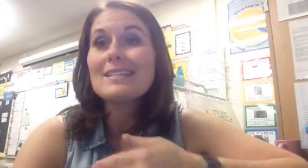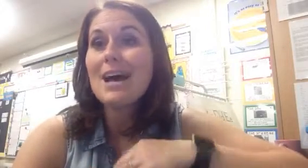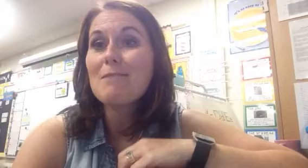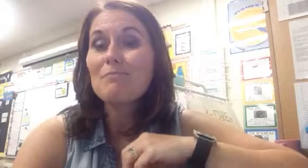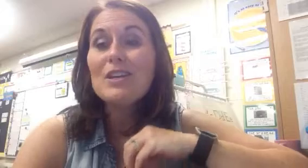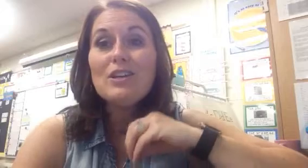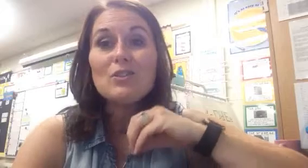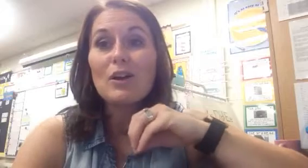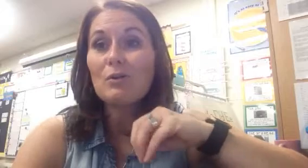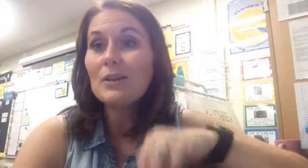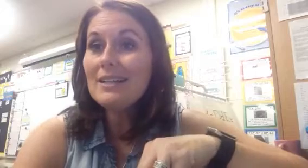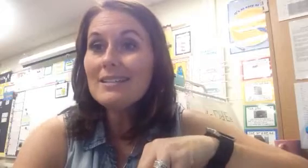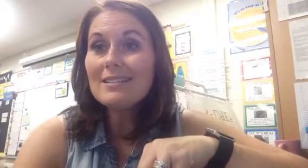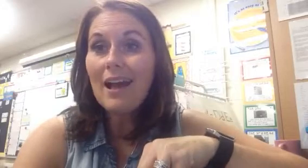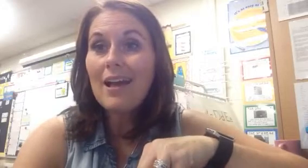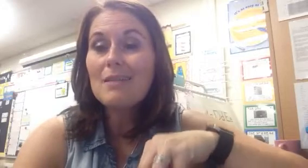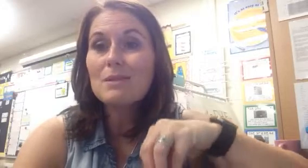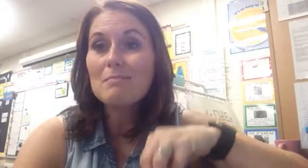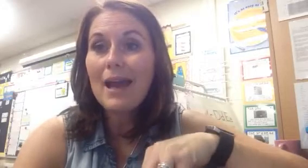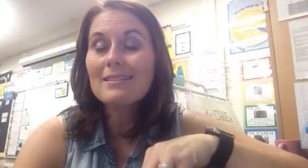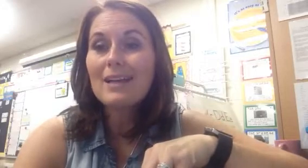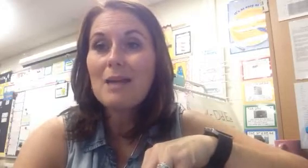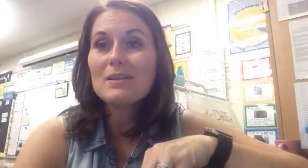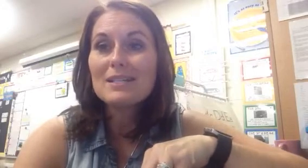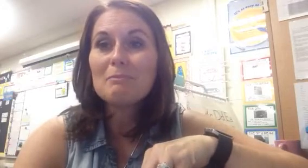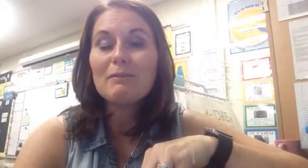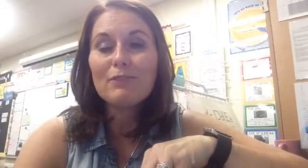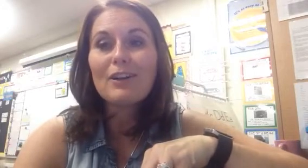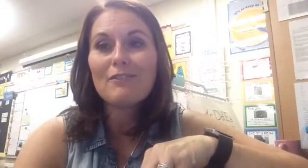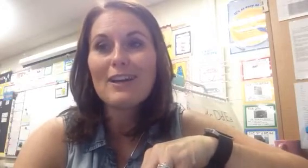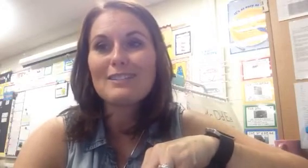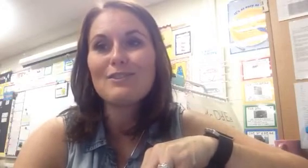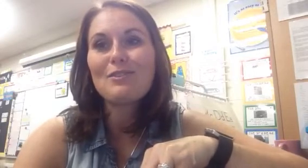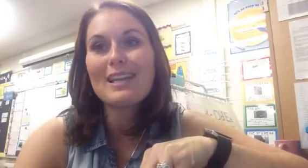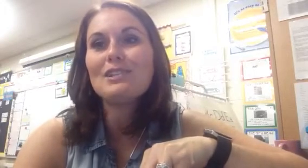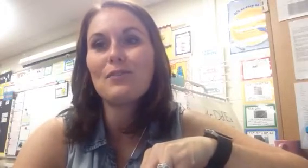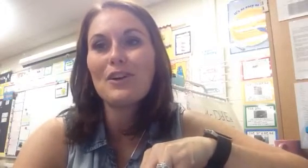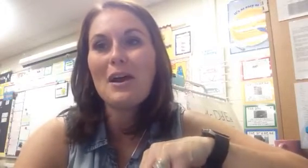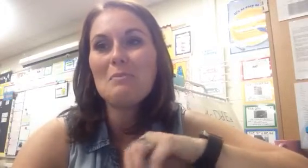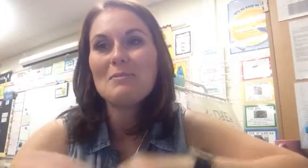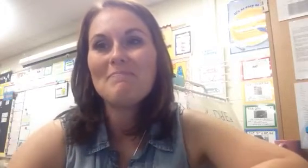during our reading time and math time, and it's been very effective. So thank you for your help.